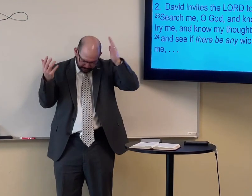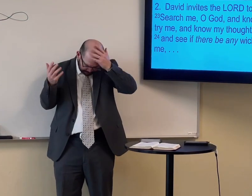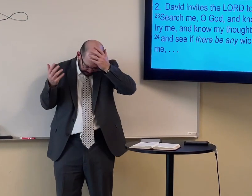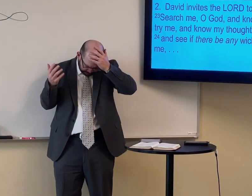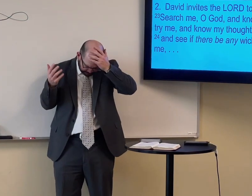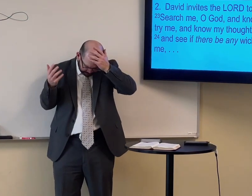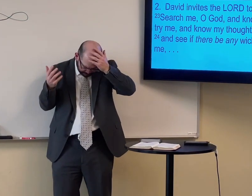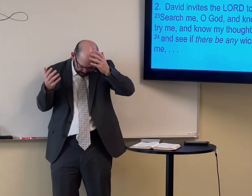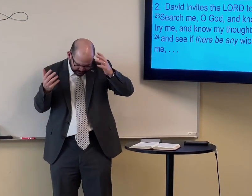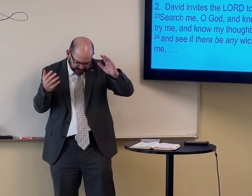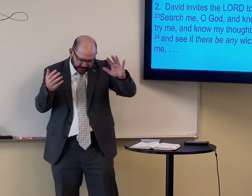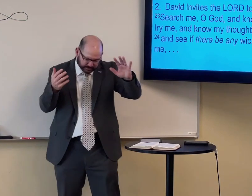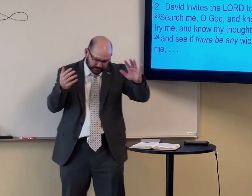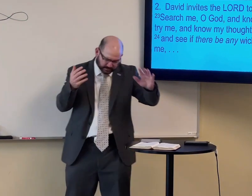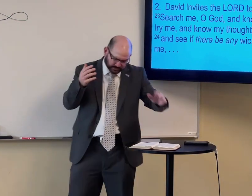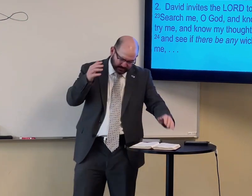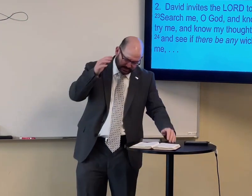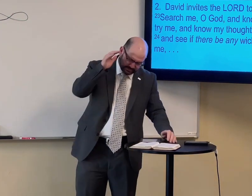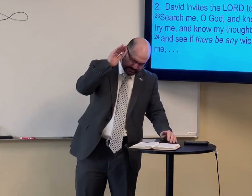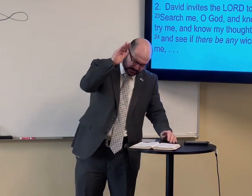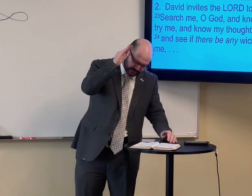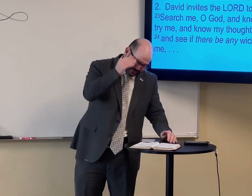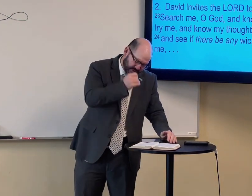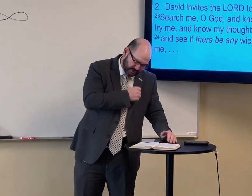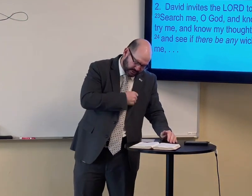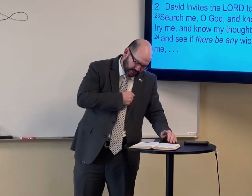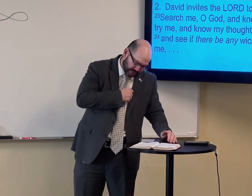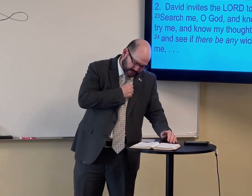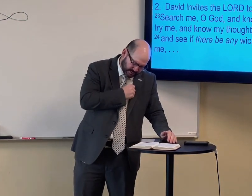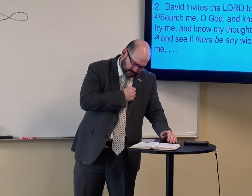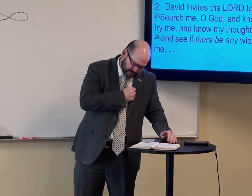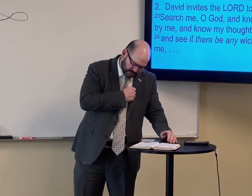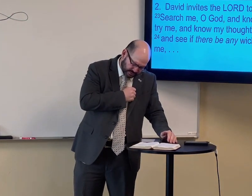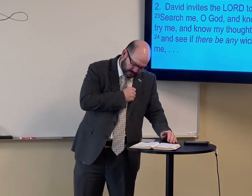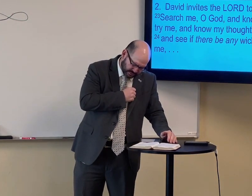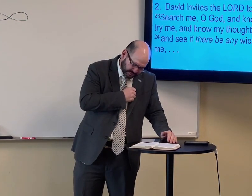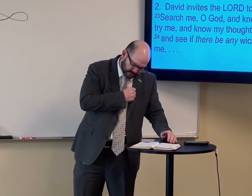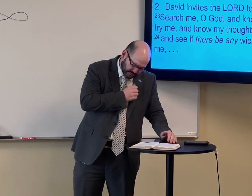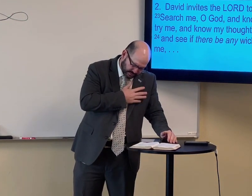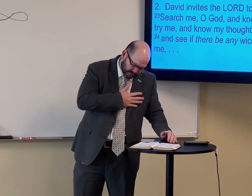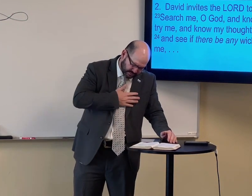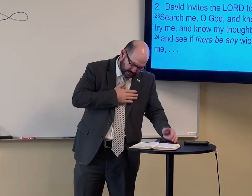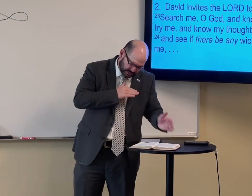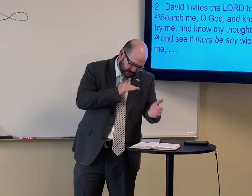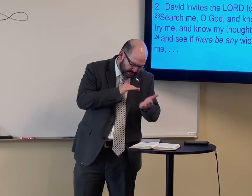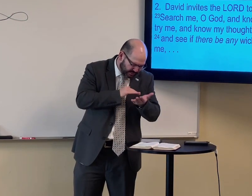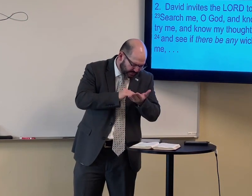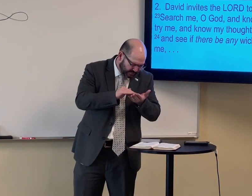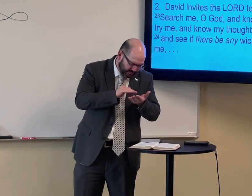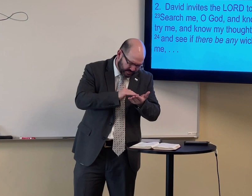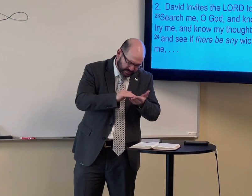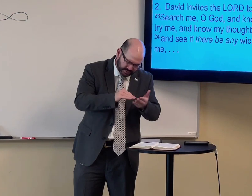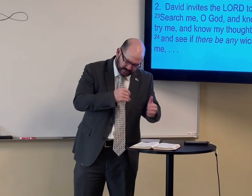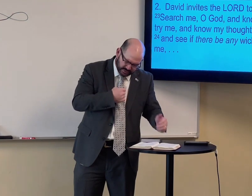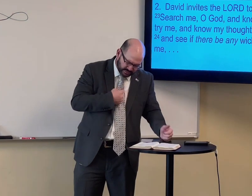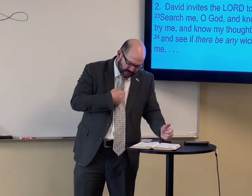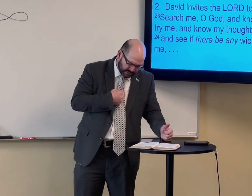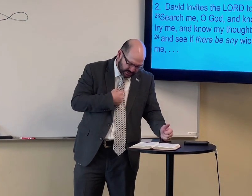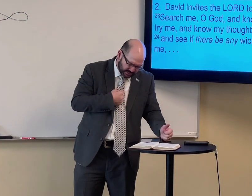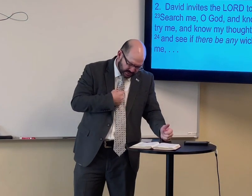because God knows them. God, I'm sorry Please forgive me for these